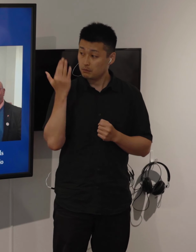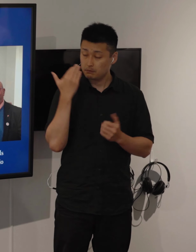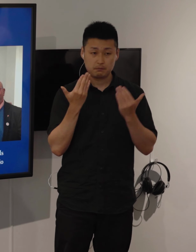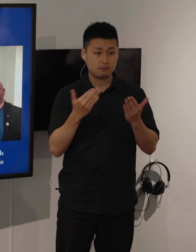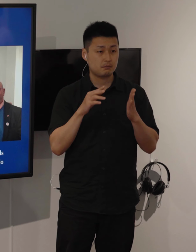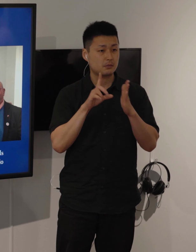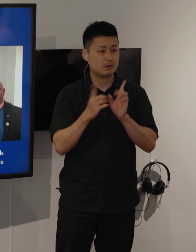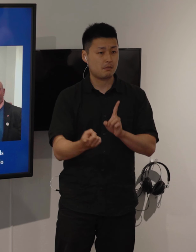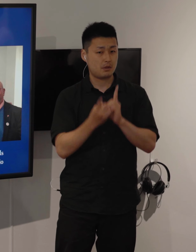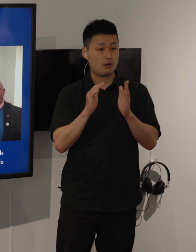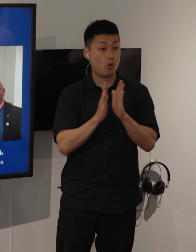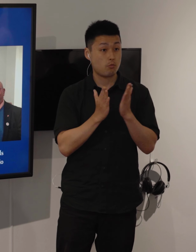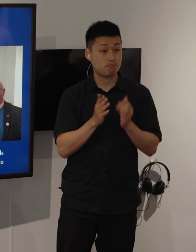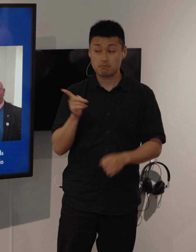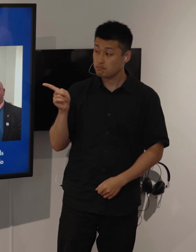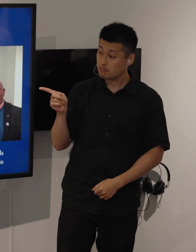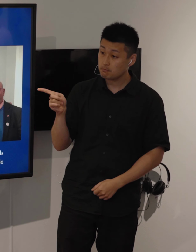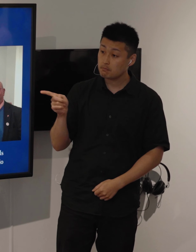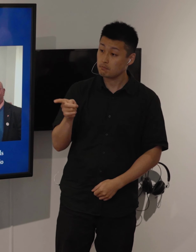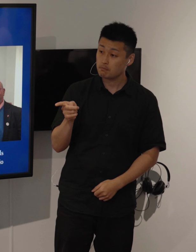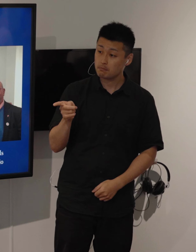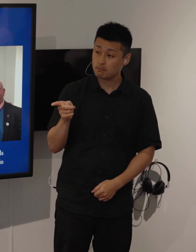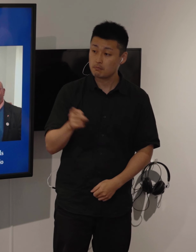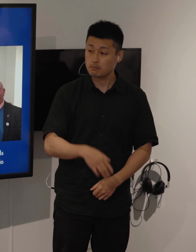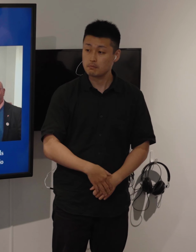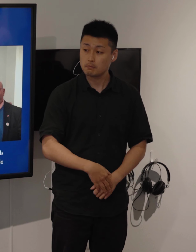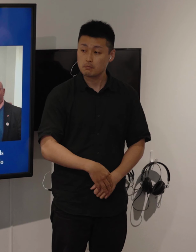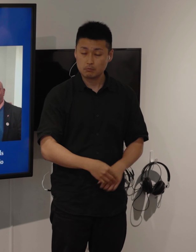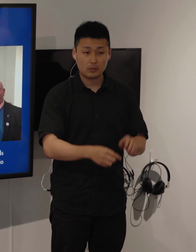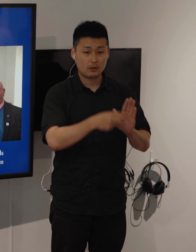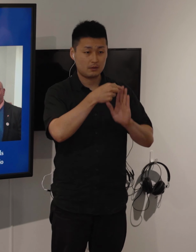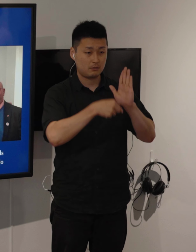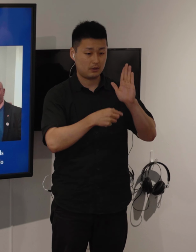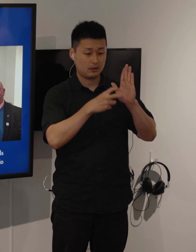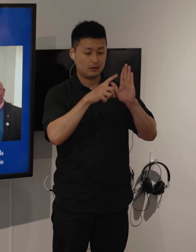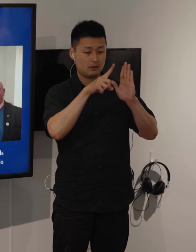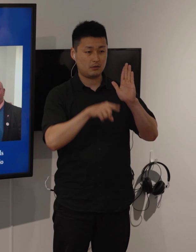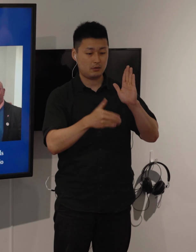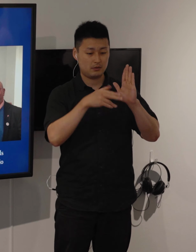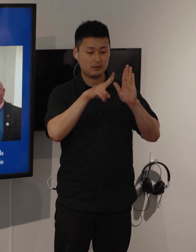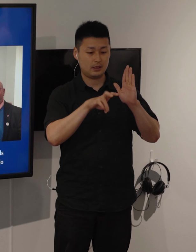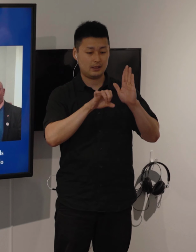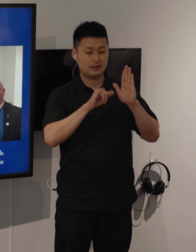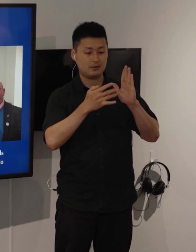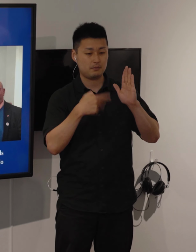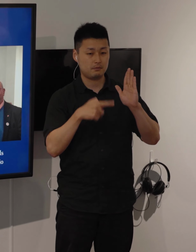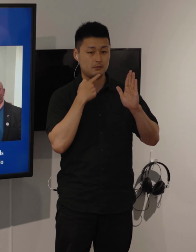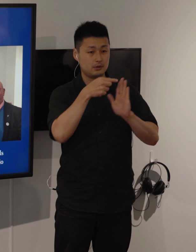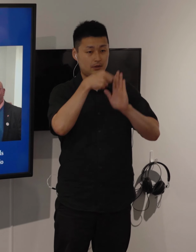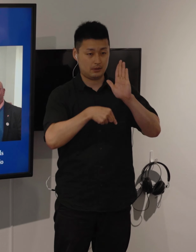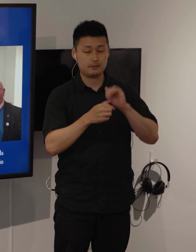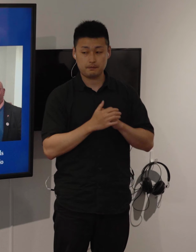which is Raw Creation, which is available in this space if anyone wants to look at it. And I fell in love